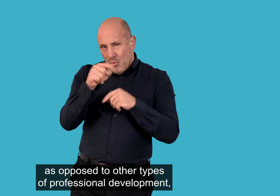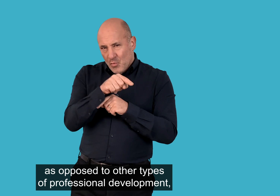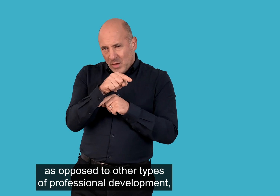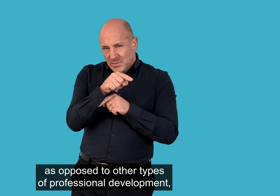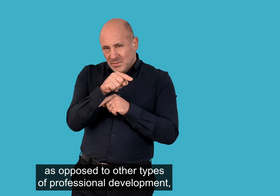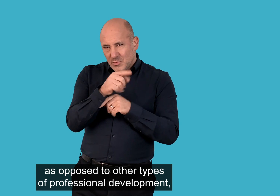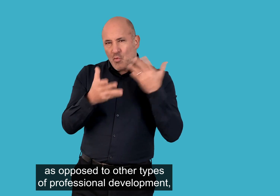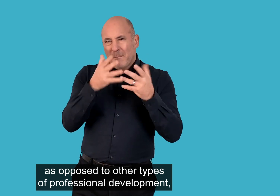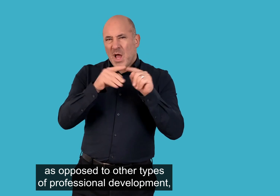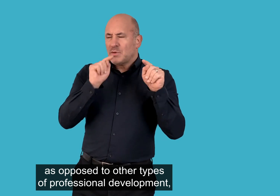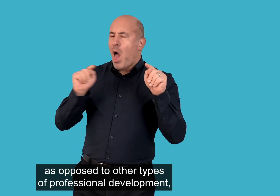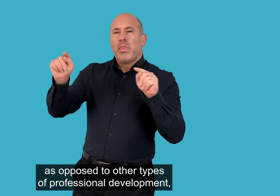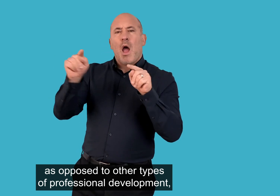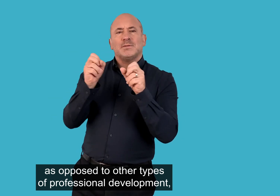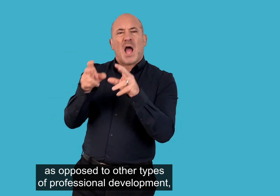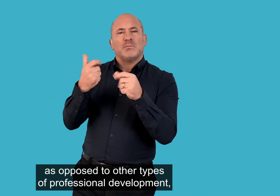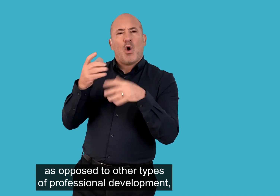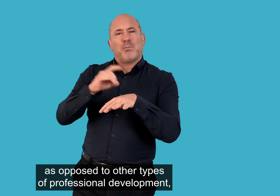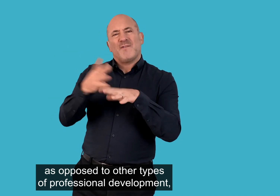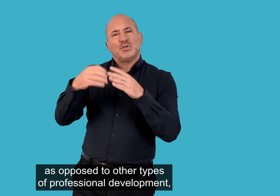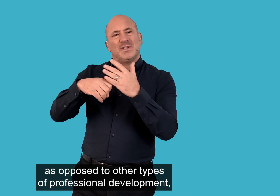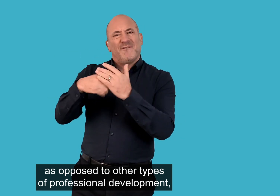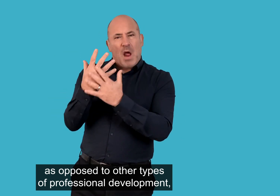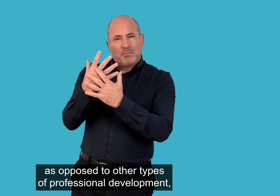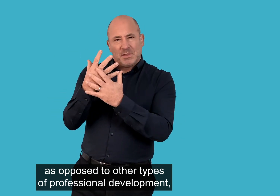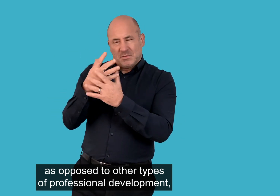as opposed to other types of professional development,